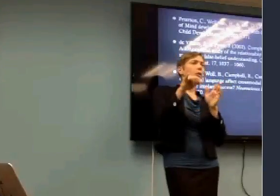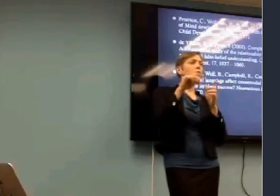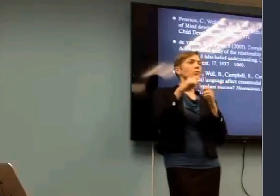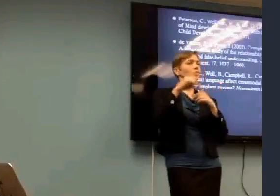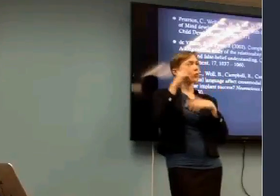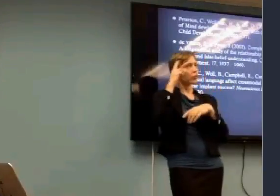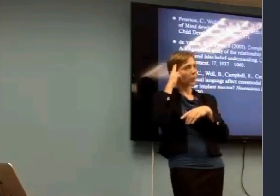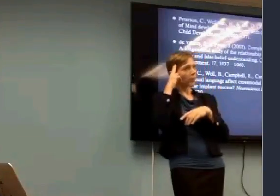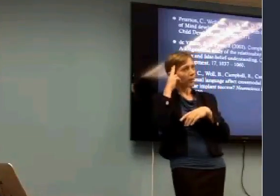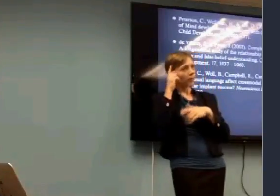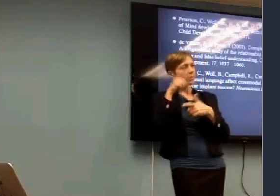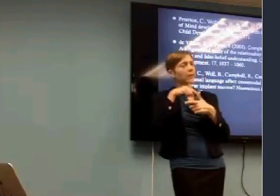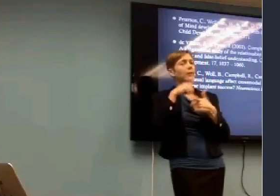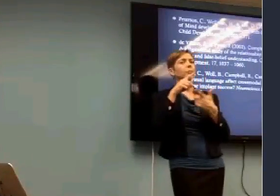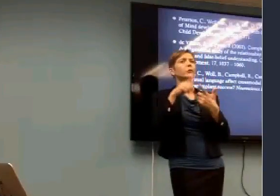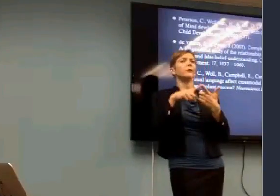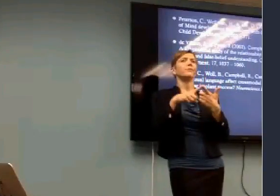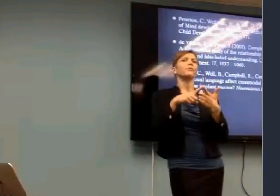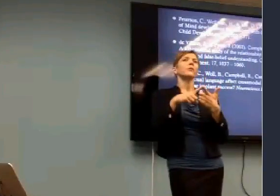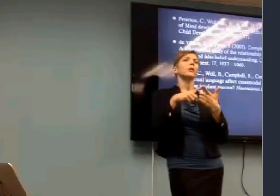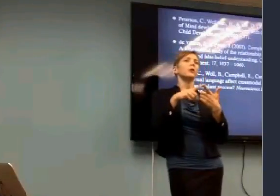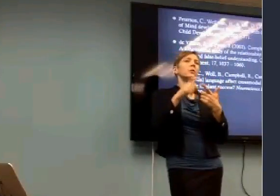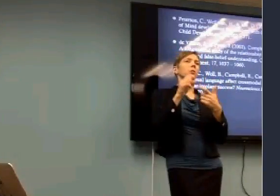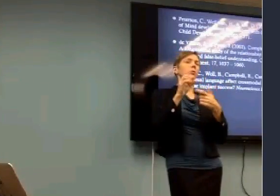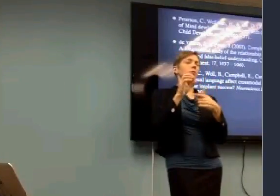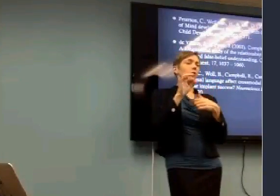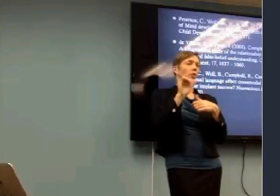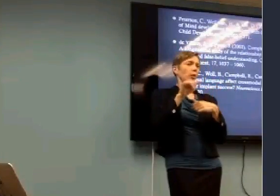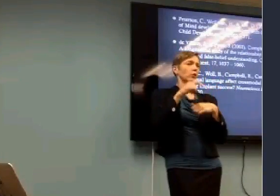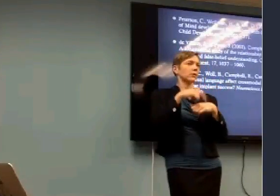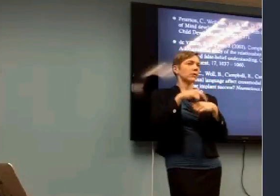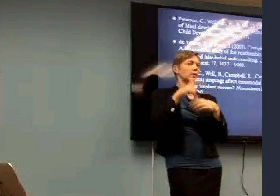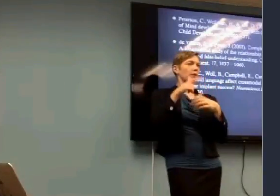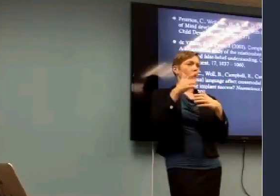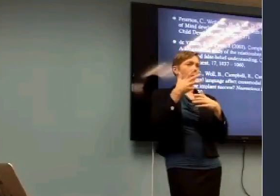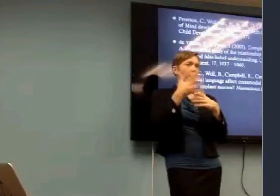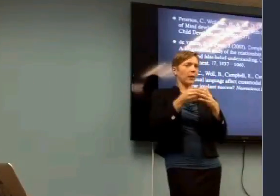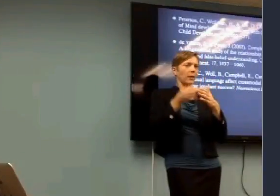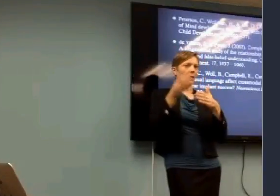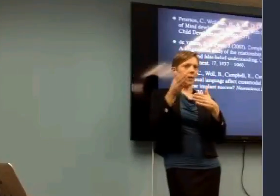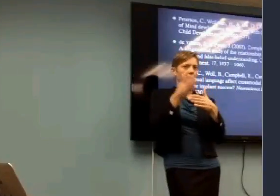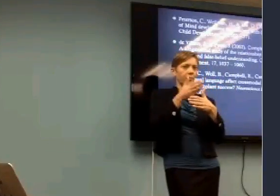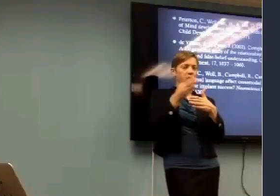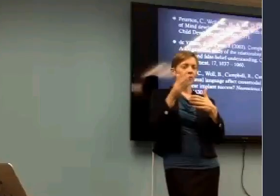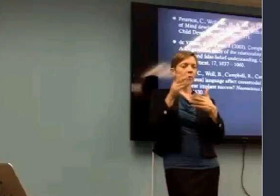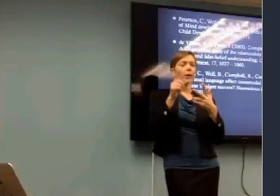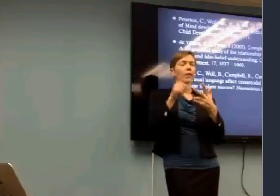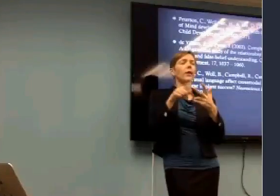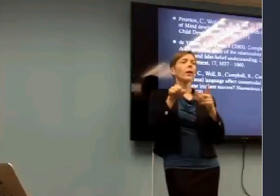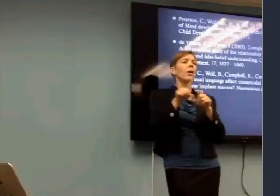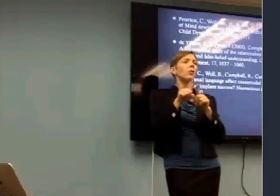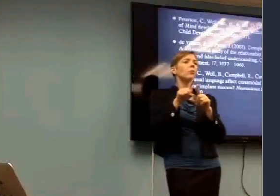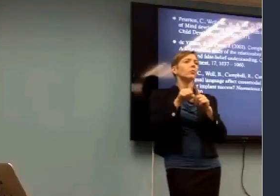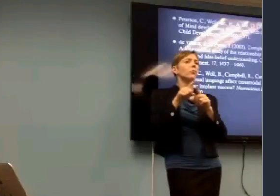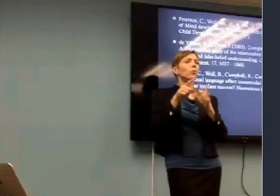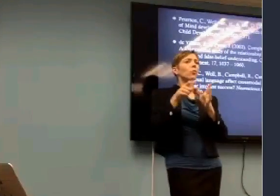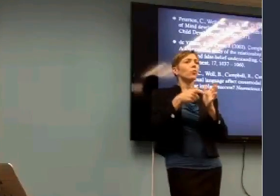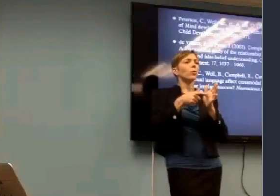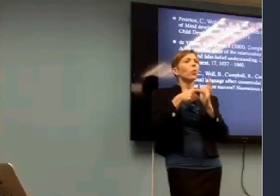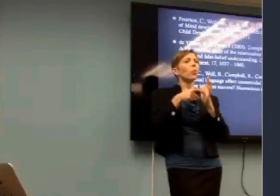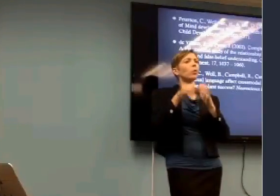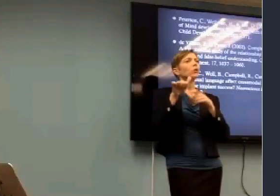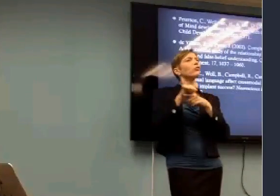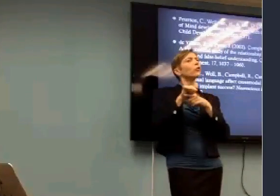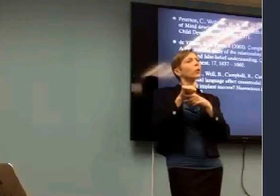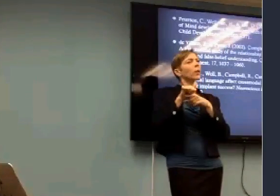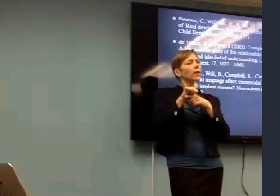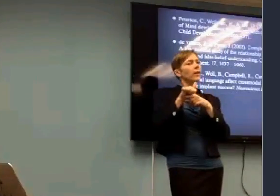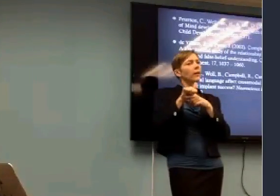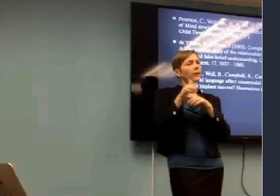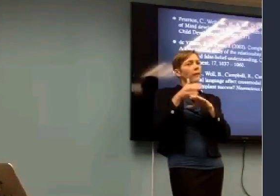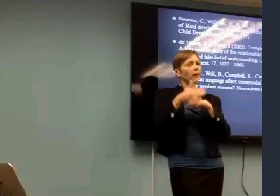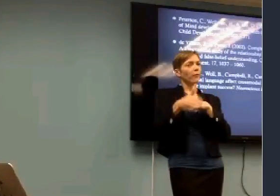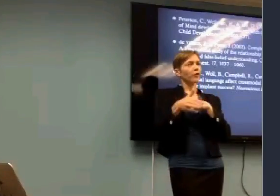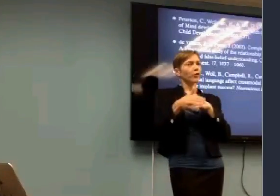from the time of identification to implantation. So that time gap that exists there, does have an impact. And